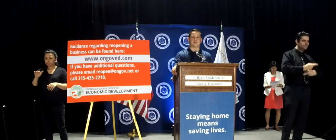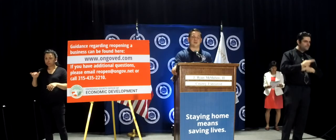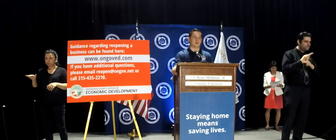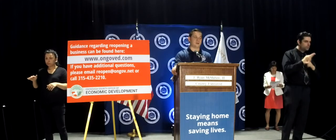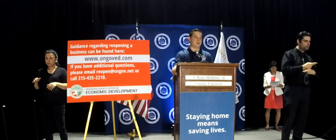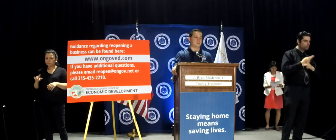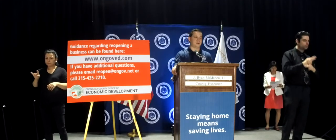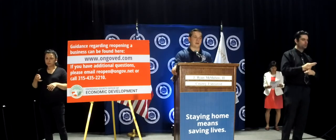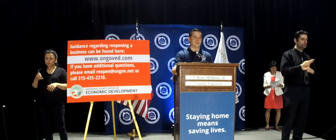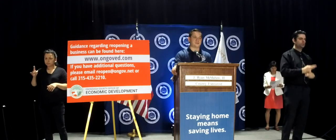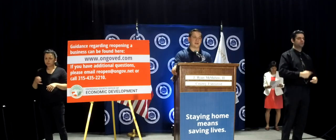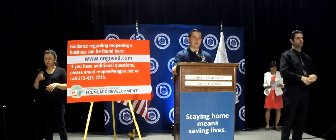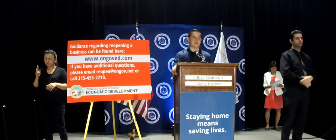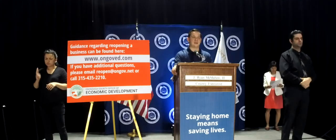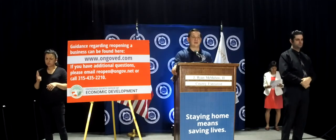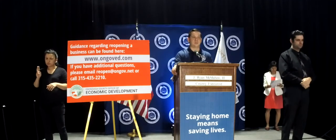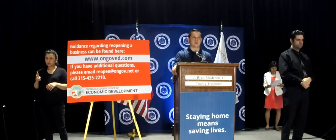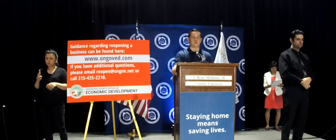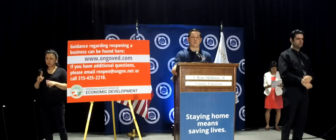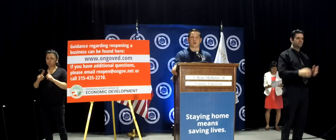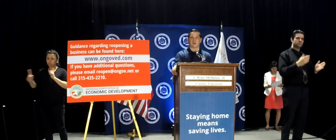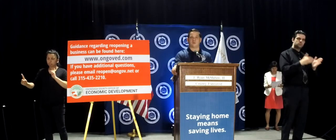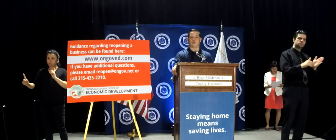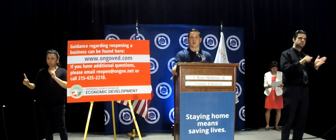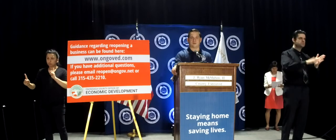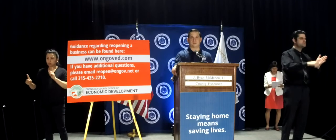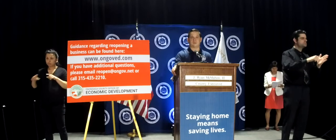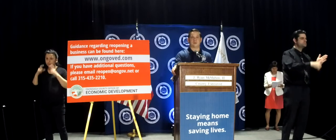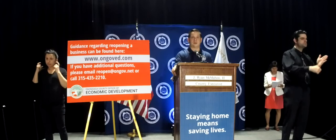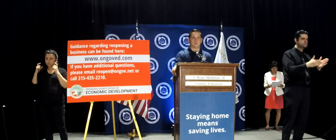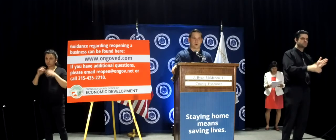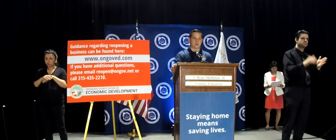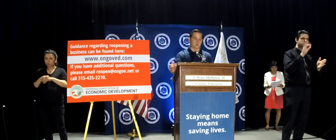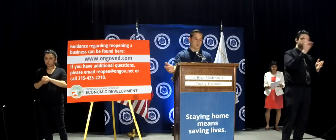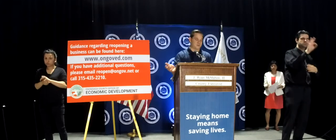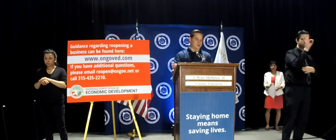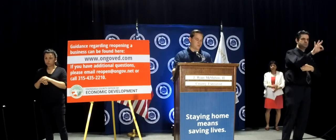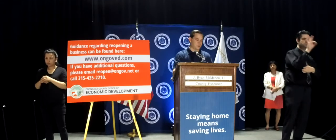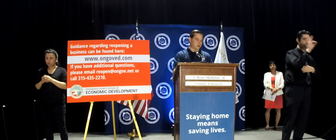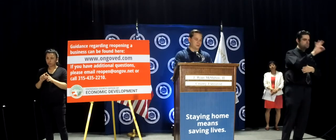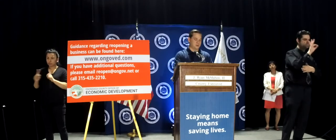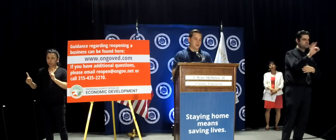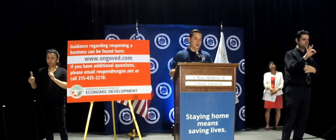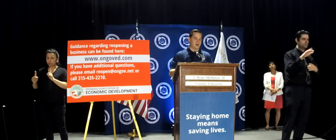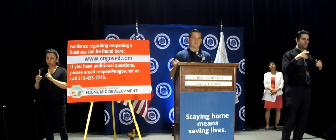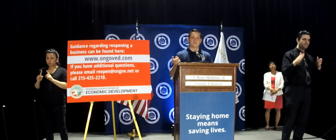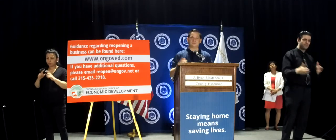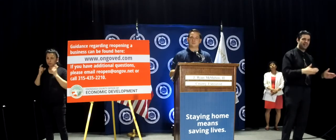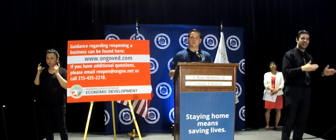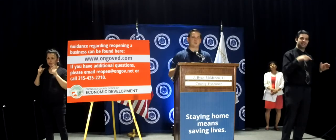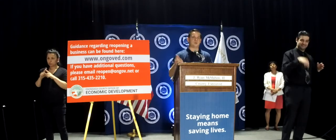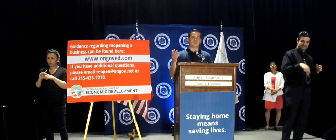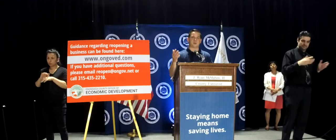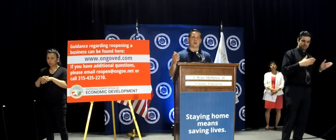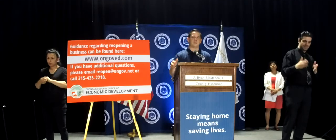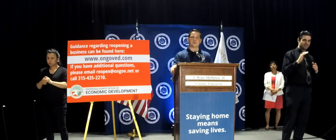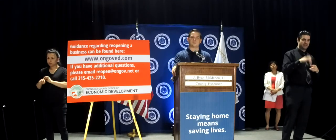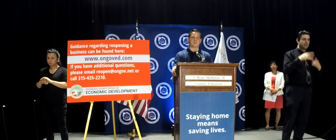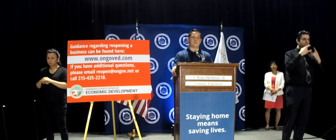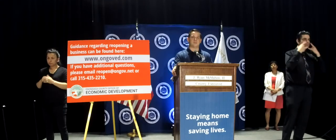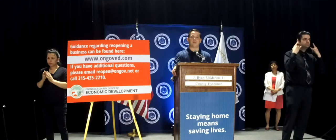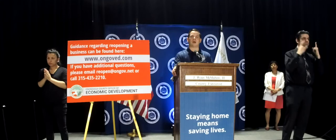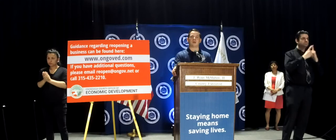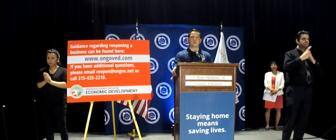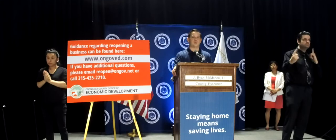get sick of hearing me and others say it, but it's working for us. It's working. We're in phase 1. Our community spread